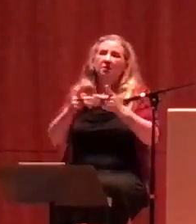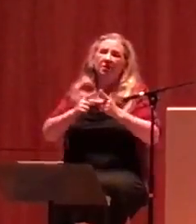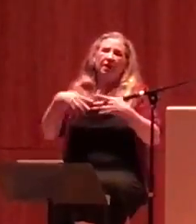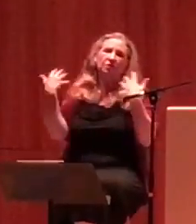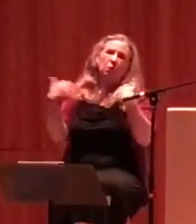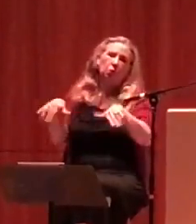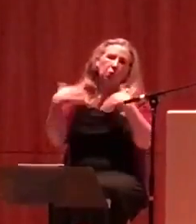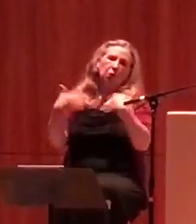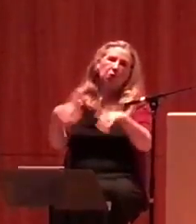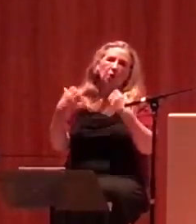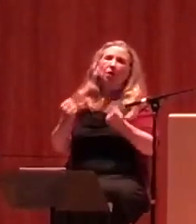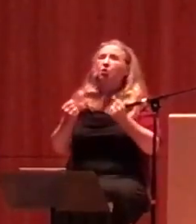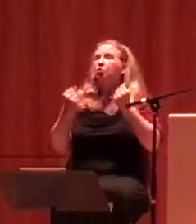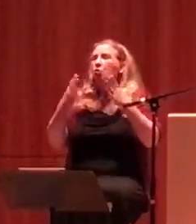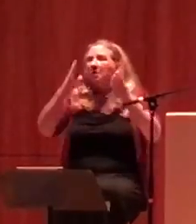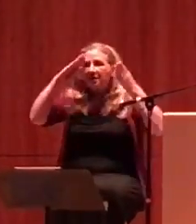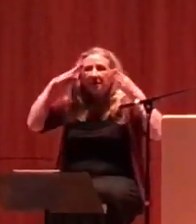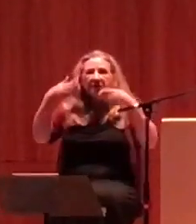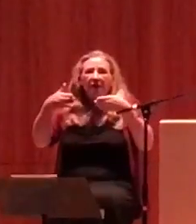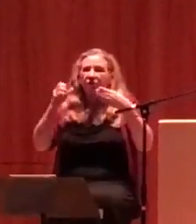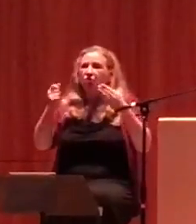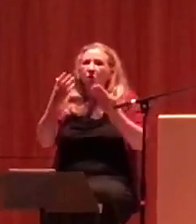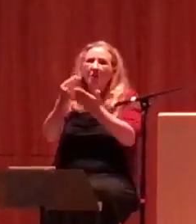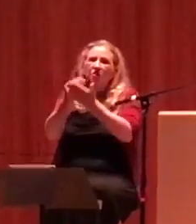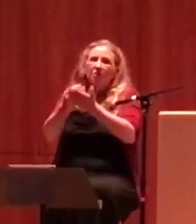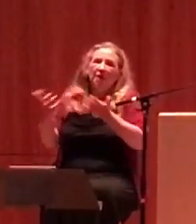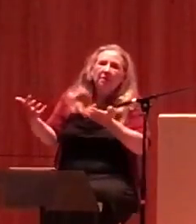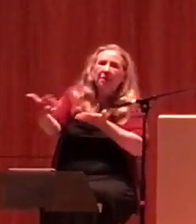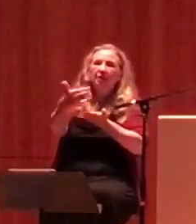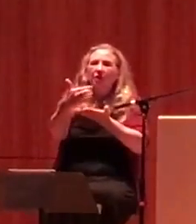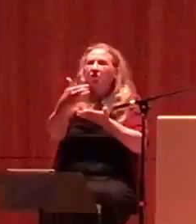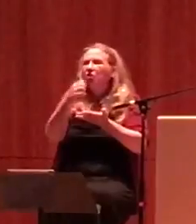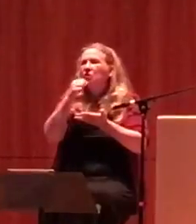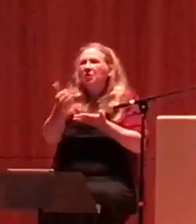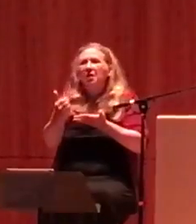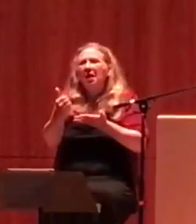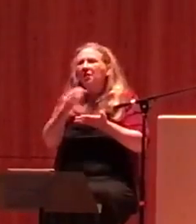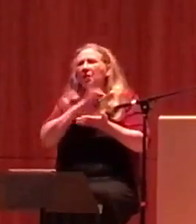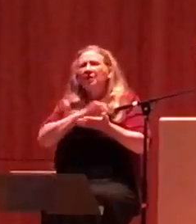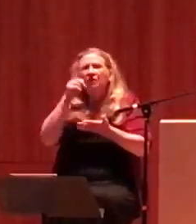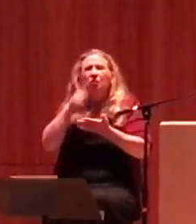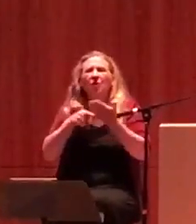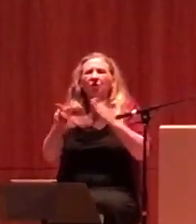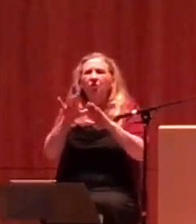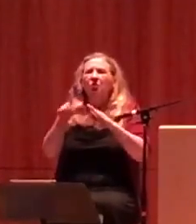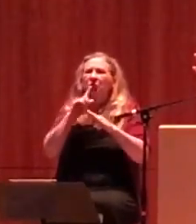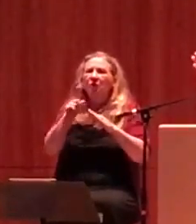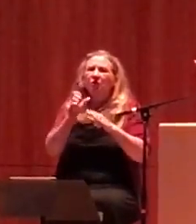community, so much money, so much attention. You don't even get the credit for what you do, but you really make it